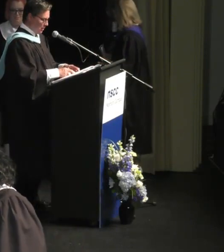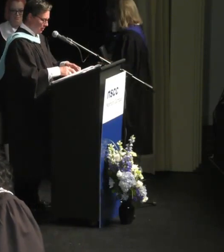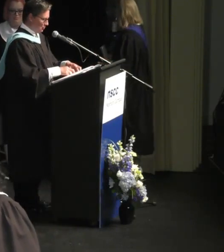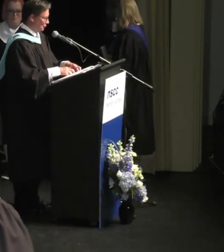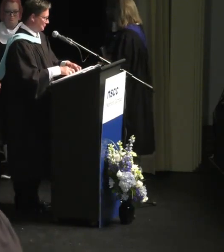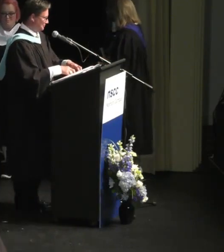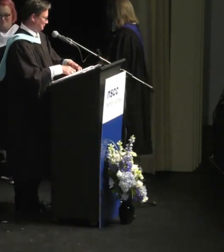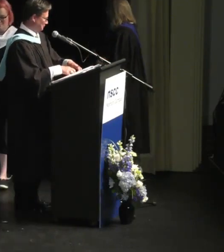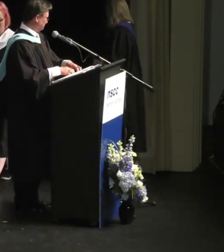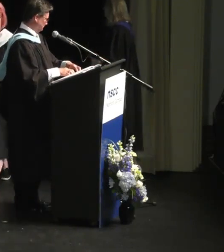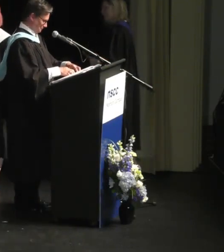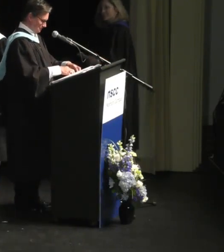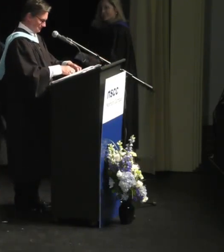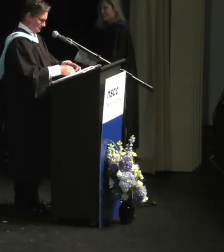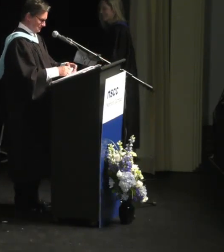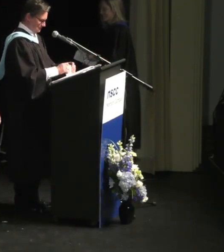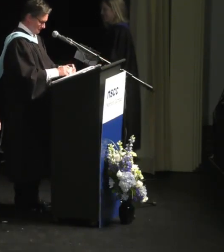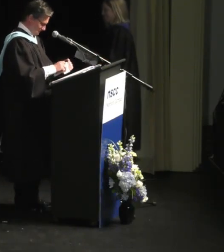Kayla Walsh.